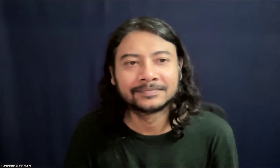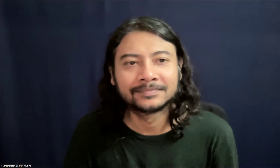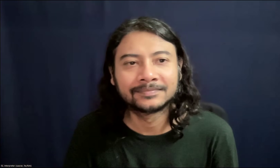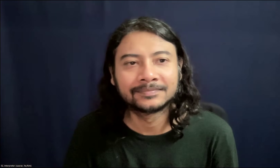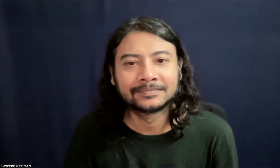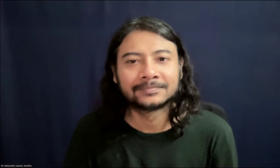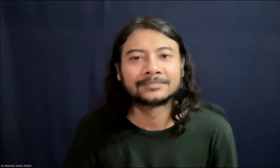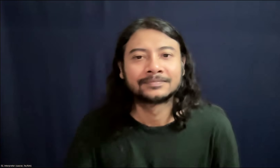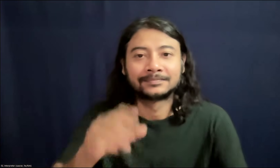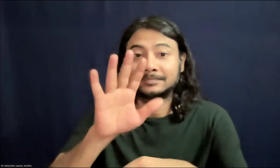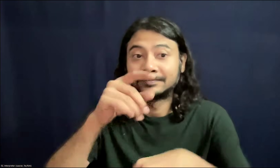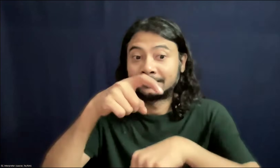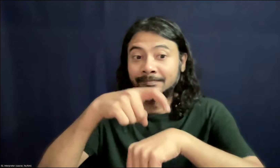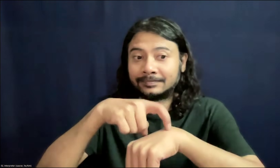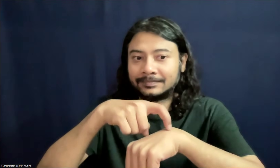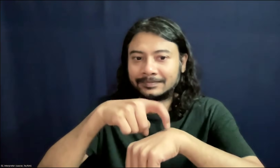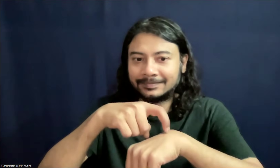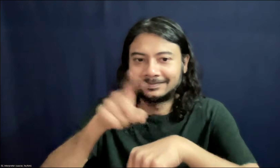The time is already up. You can just